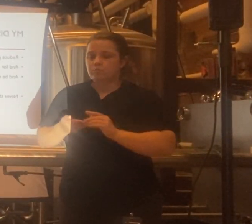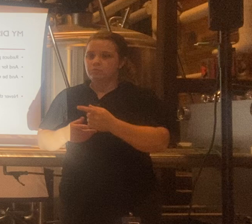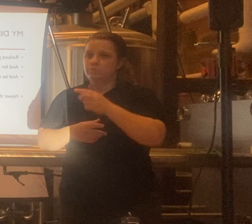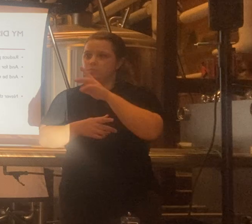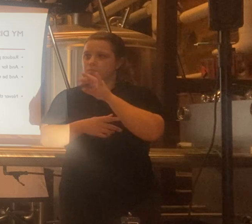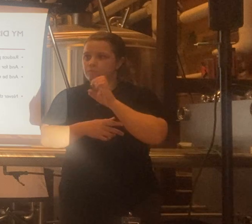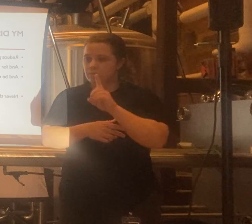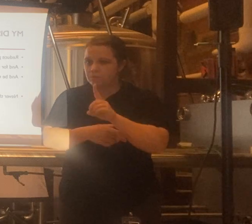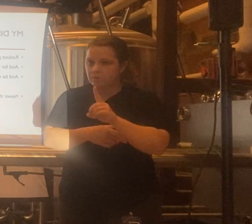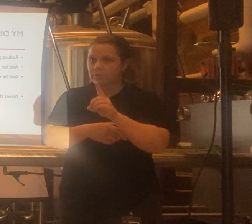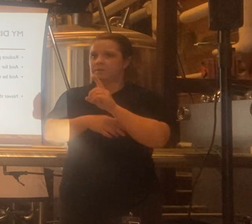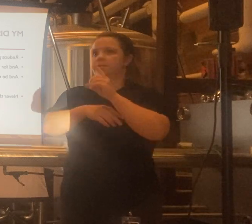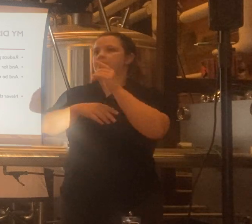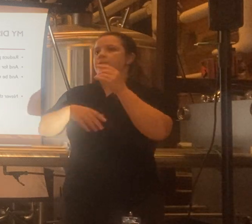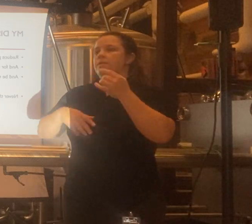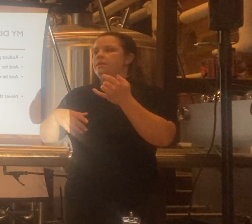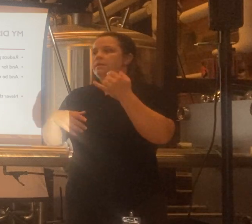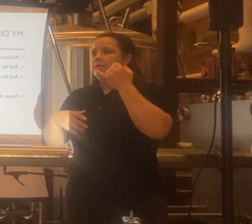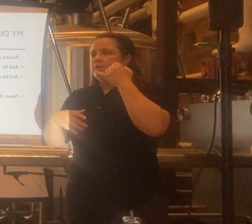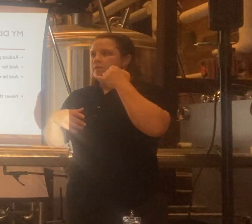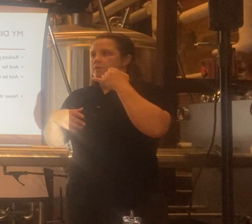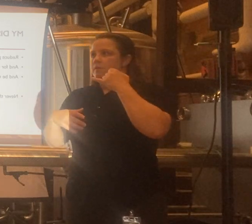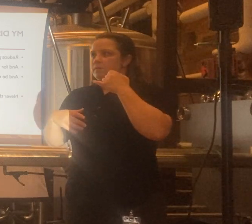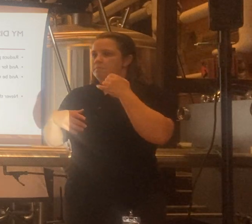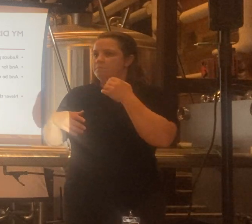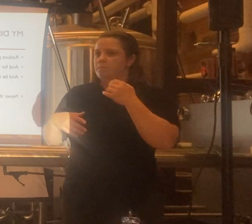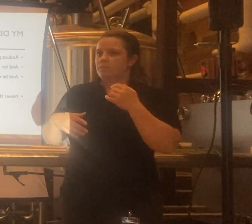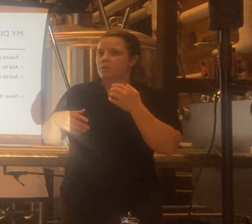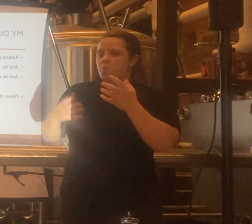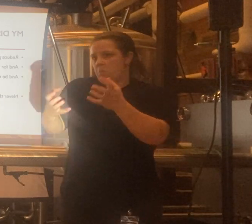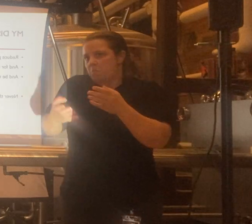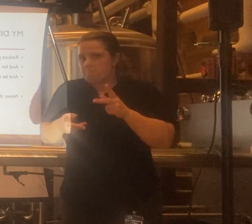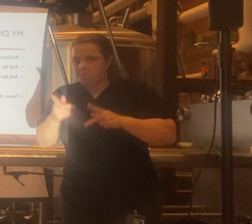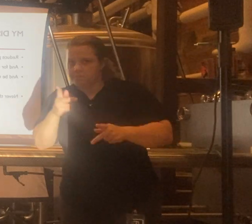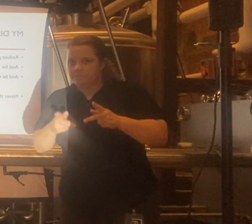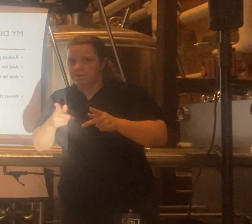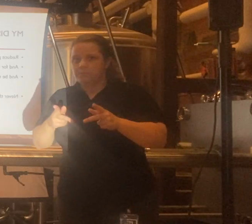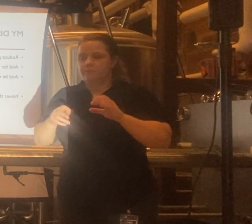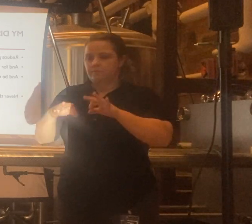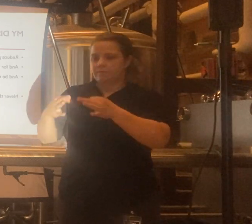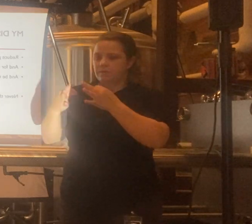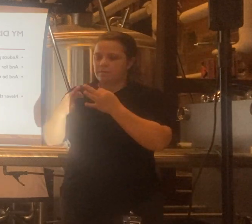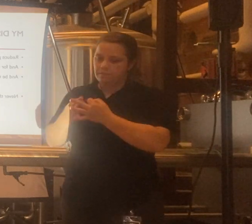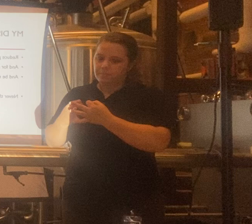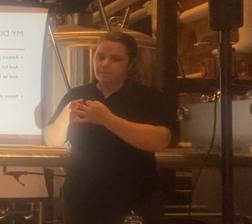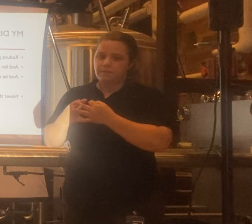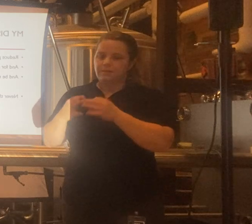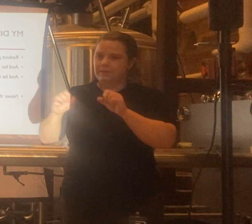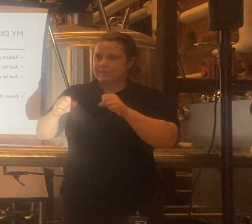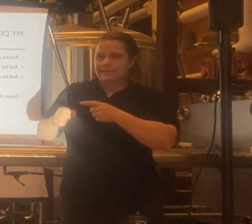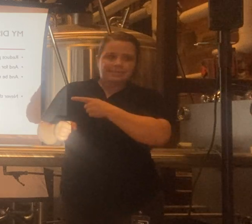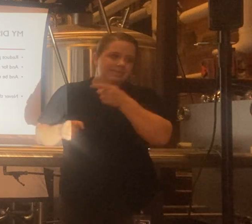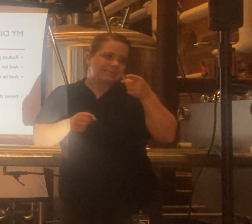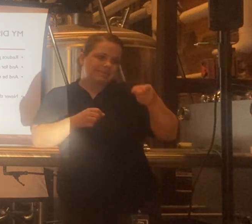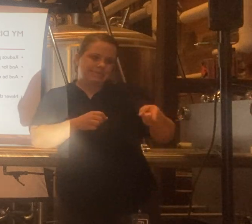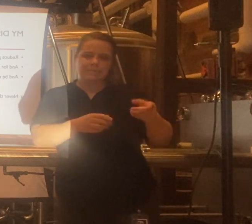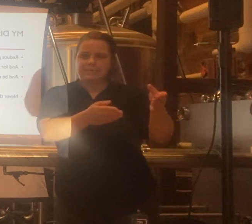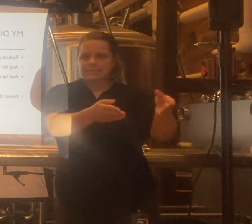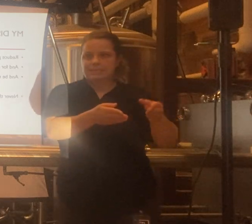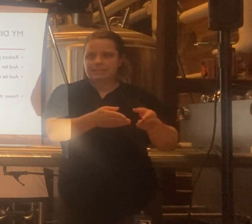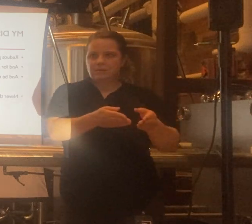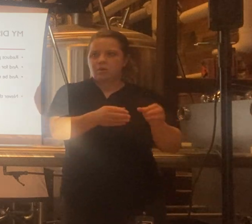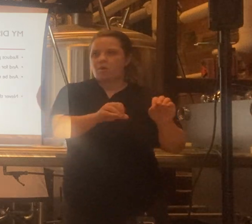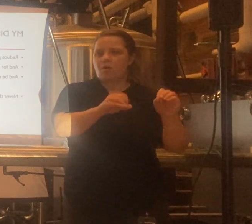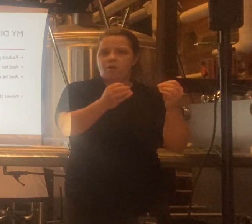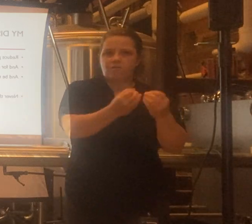event of a snowmageddon, be able to stay in the home and not go ring up a, you know, again, 25 gallons of gas at $3 a gallon.